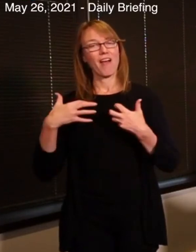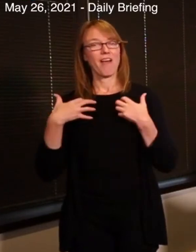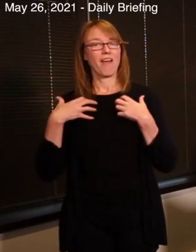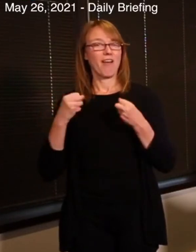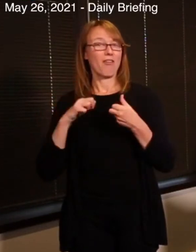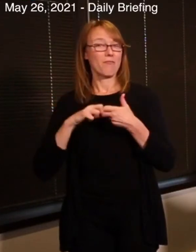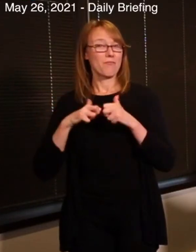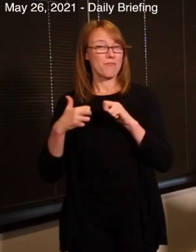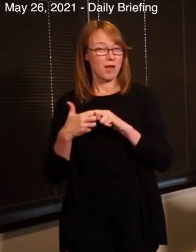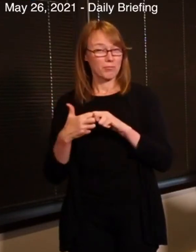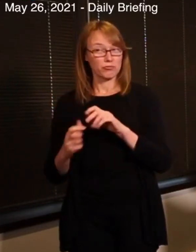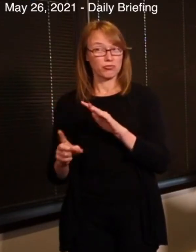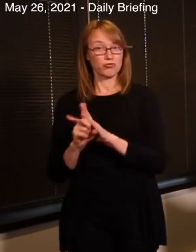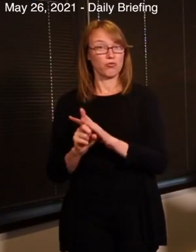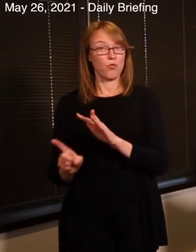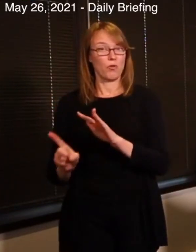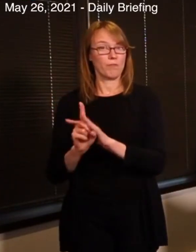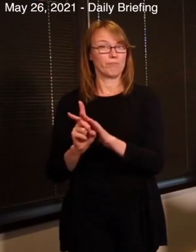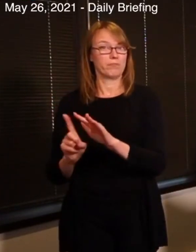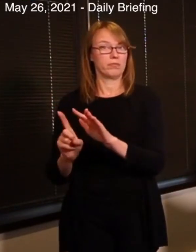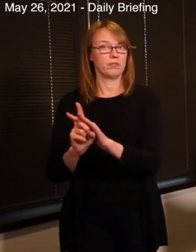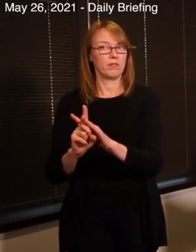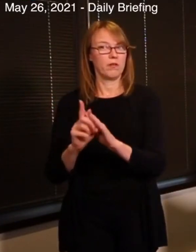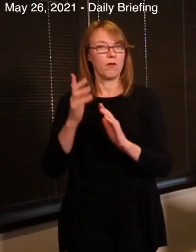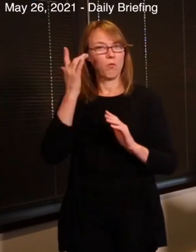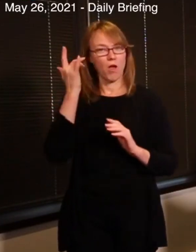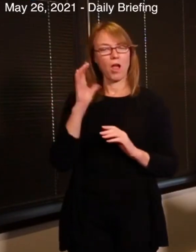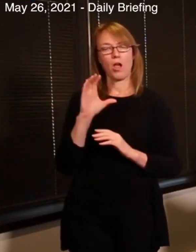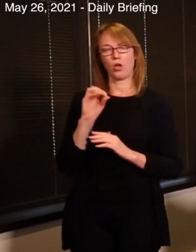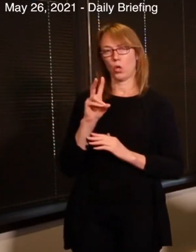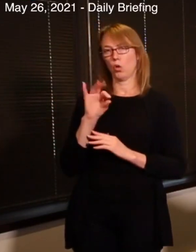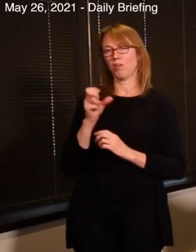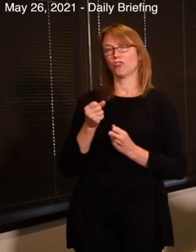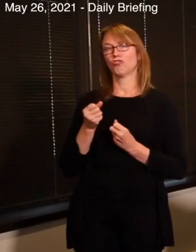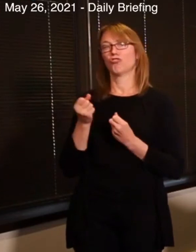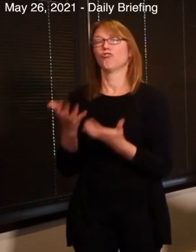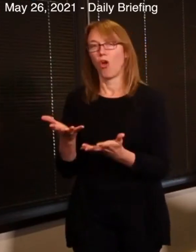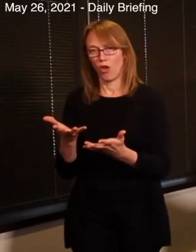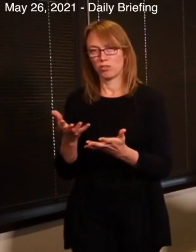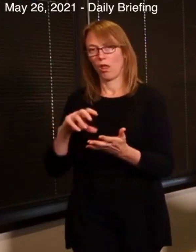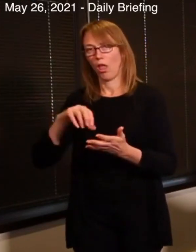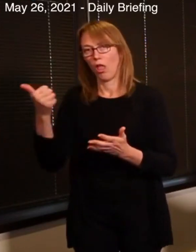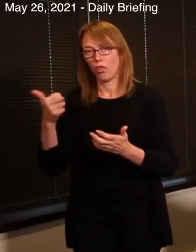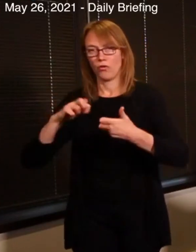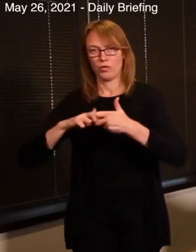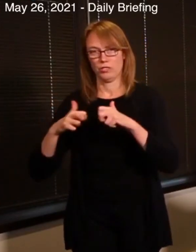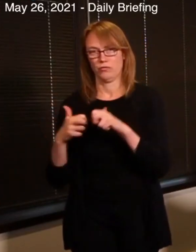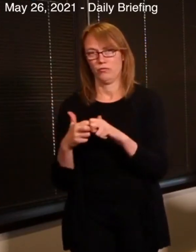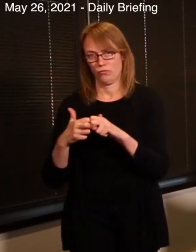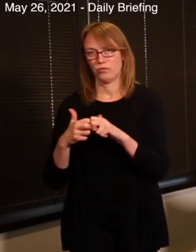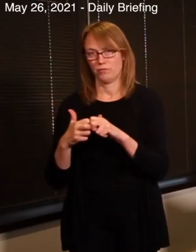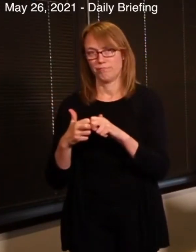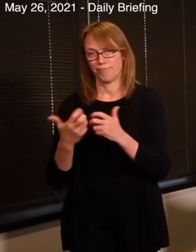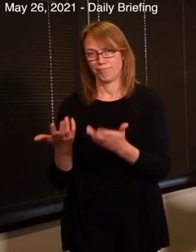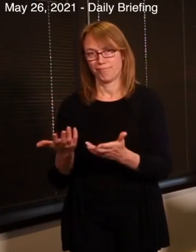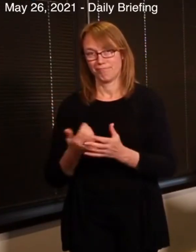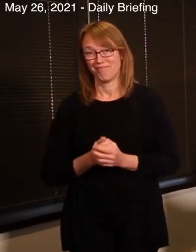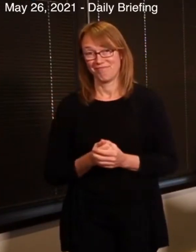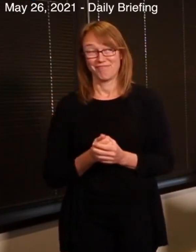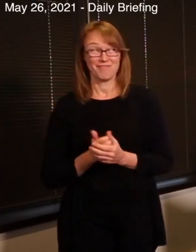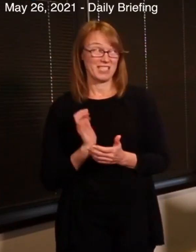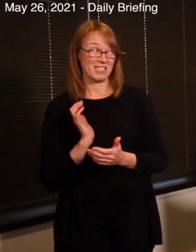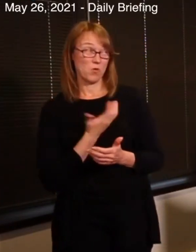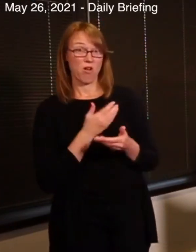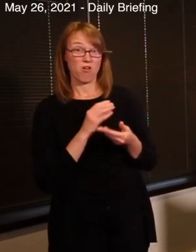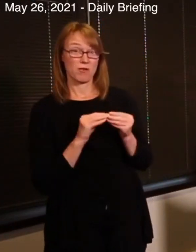though they don't have active infection. And so really the numbers we give out on our briefing are somewhat conservative because it doesn't